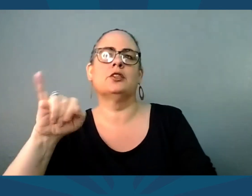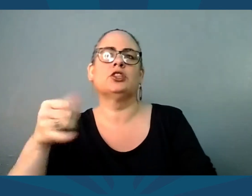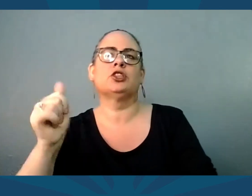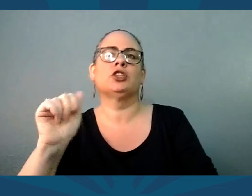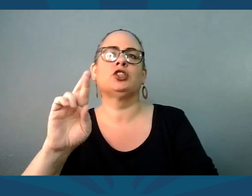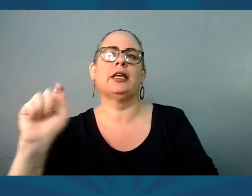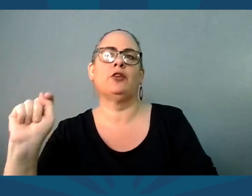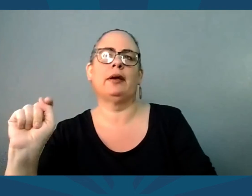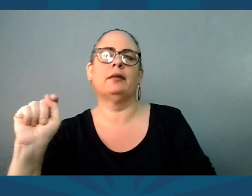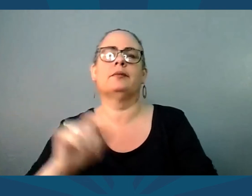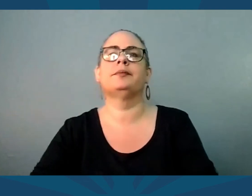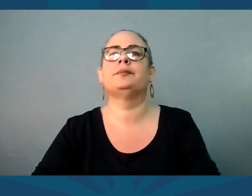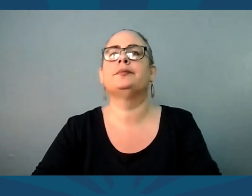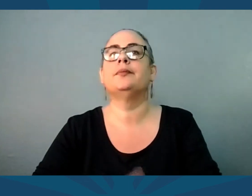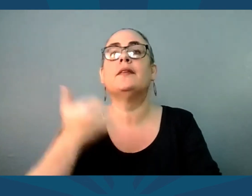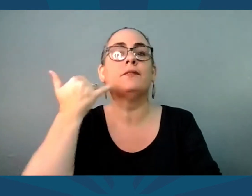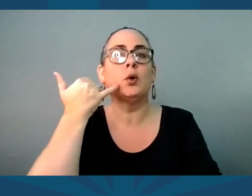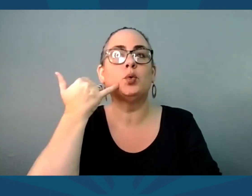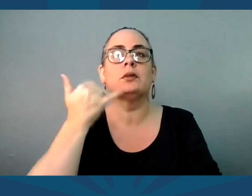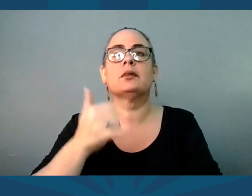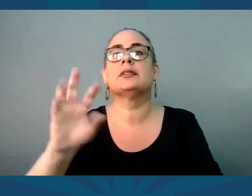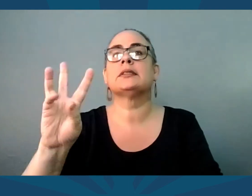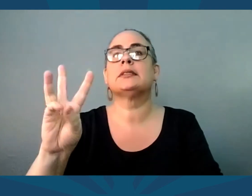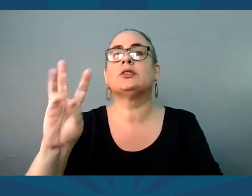and Scott Jarrett,